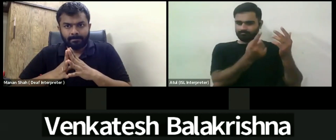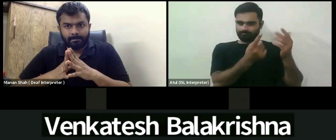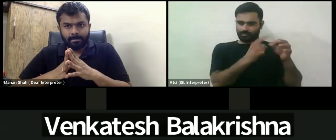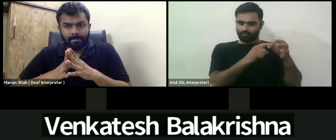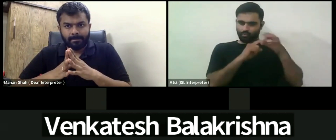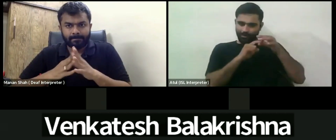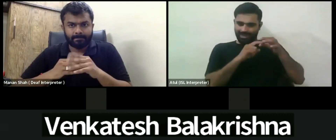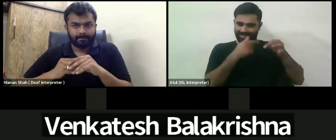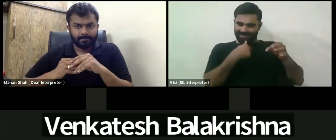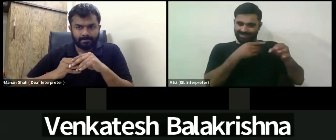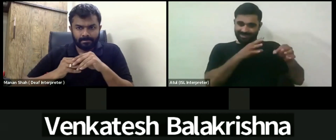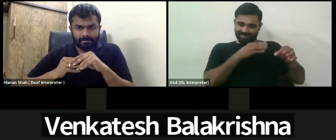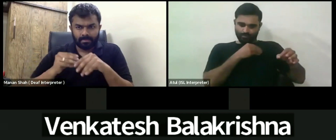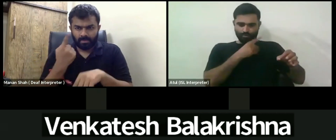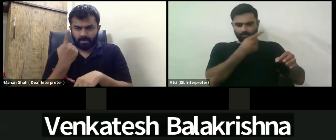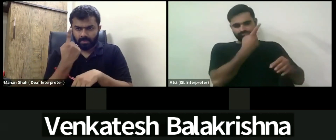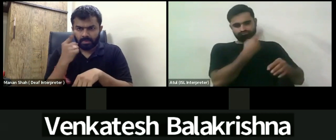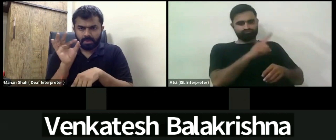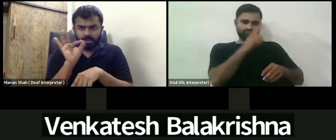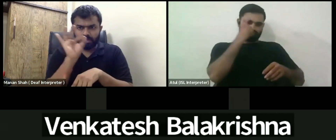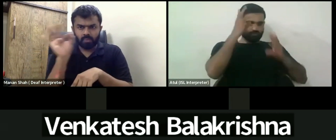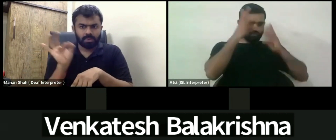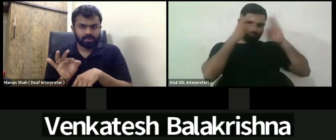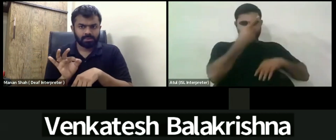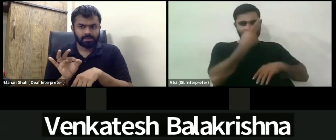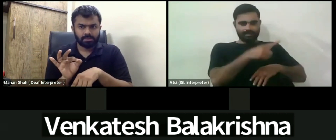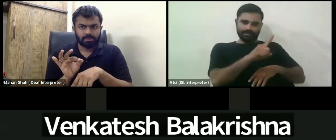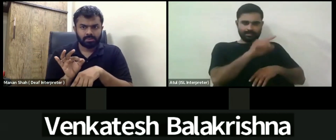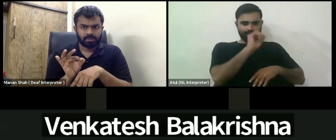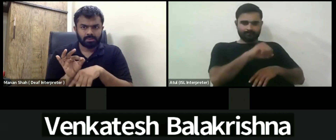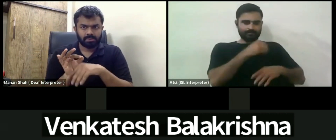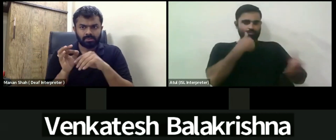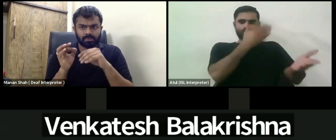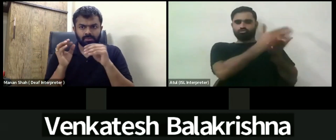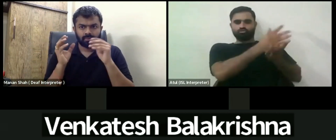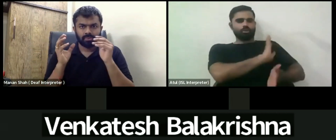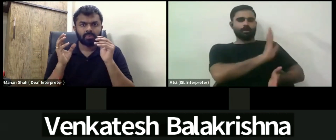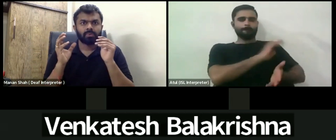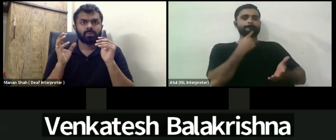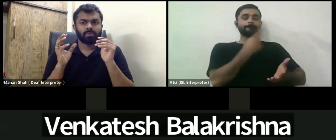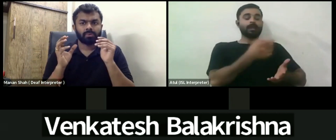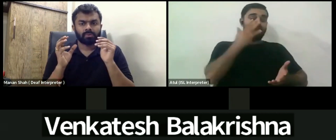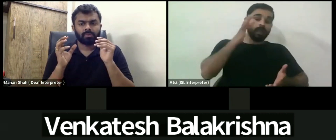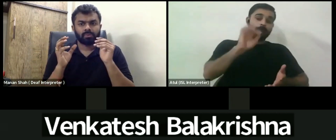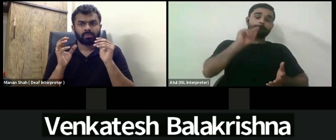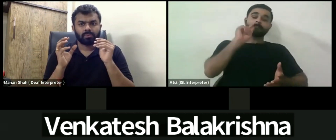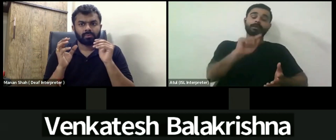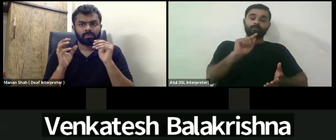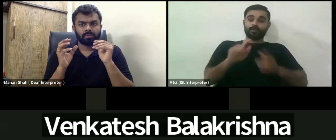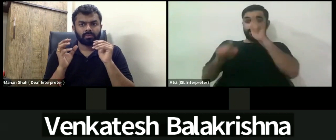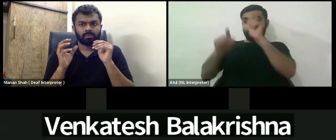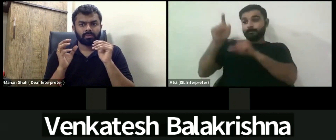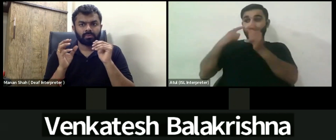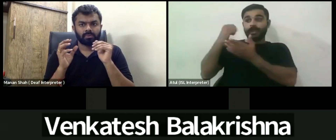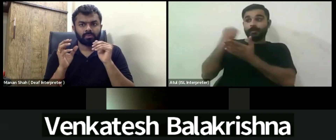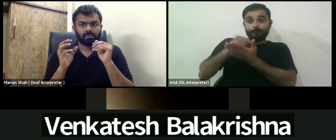your fear is justified. So we cannot stop that. But the thing is, this people, practitioners